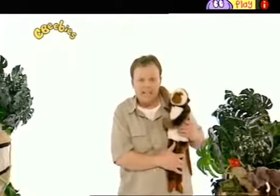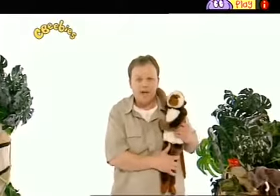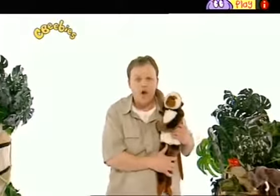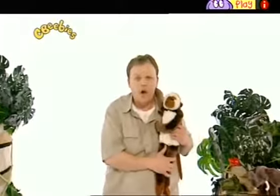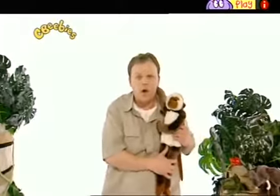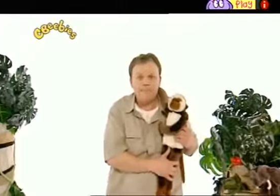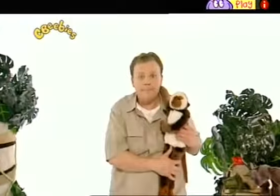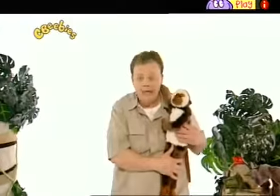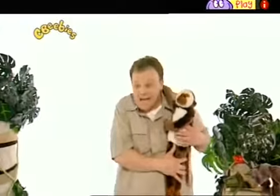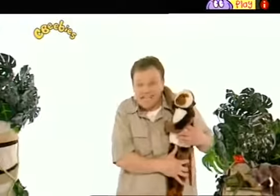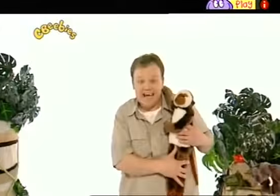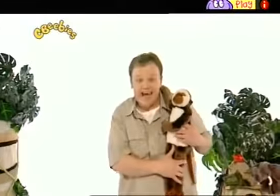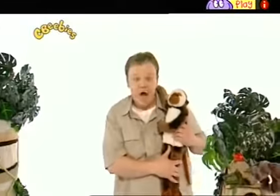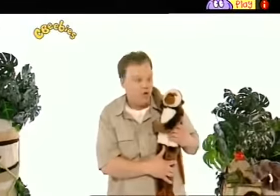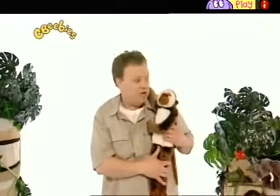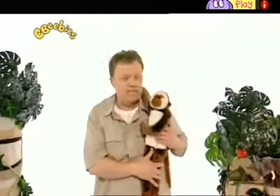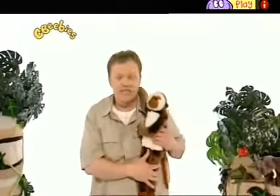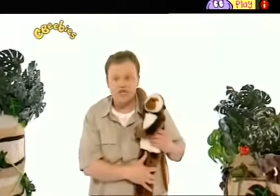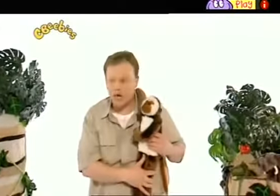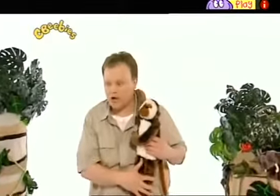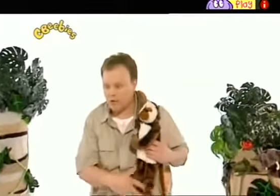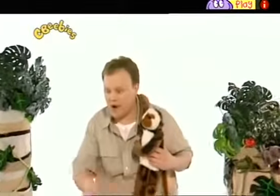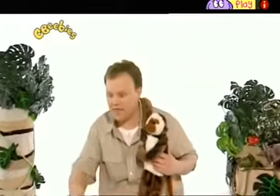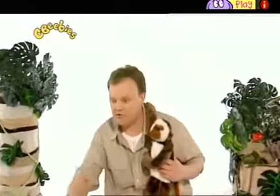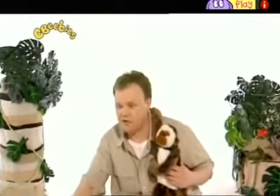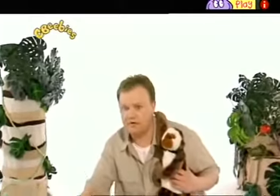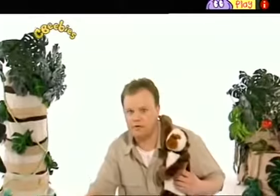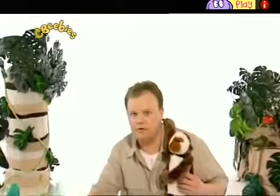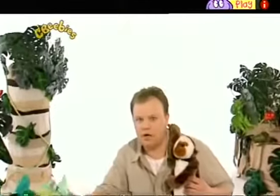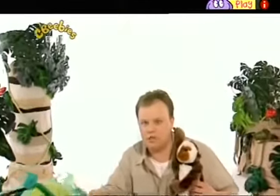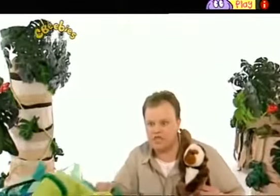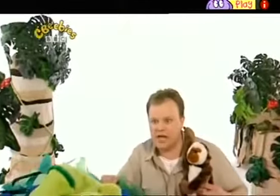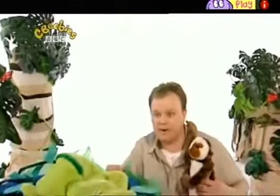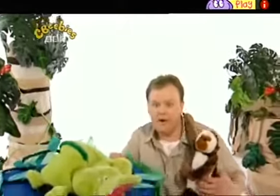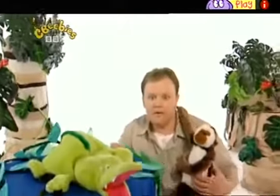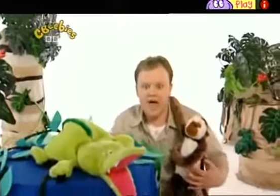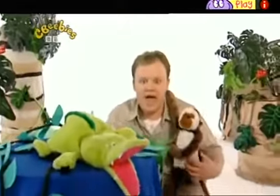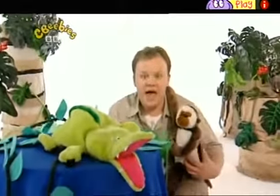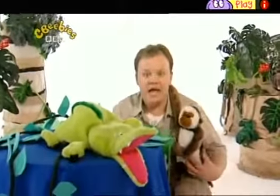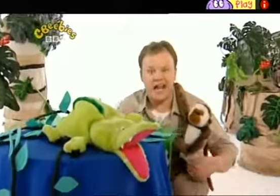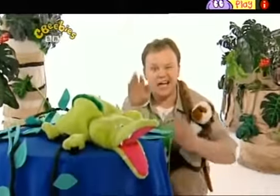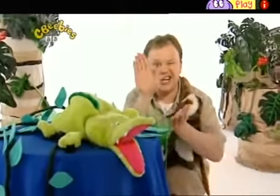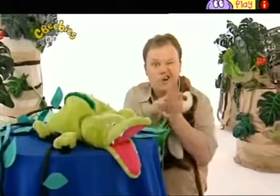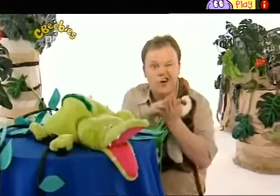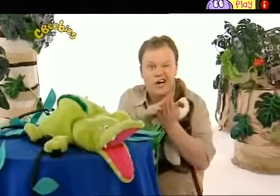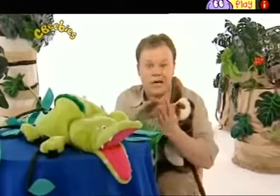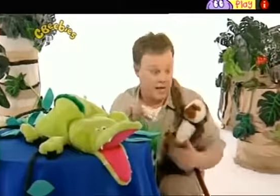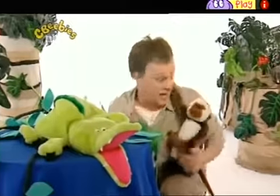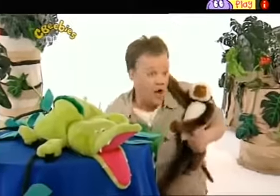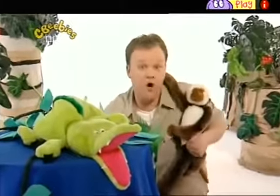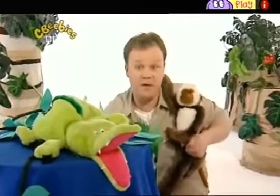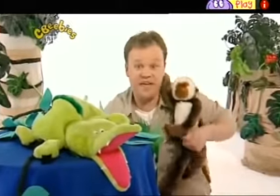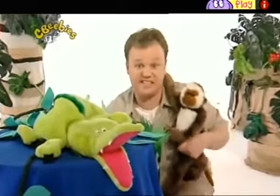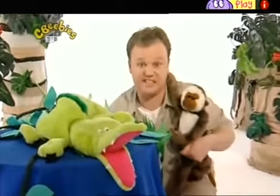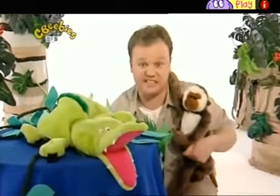go. Down in the jungle where the river runs deep, there lies a crocodile. I hope he's